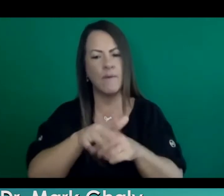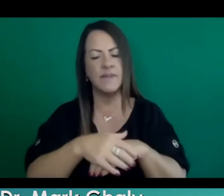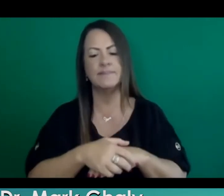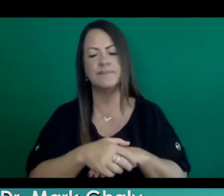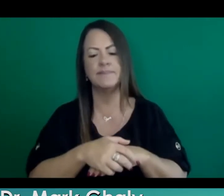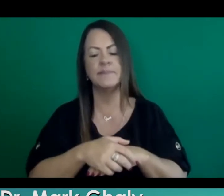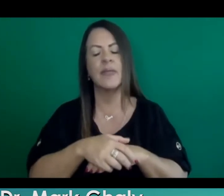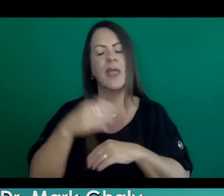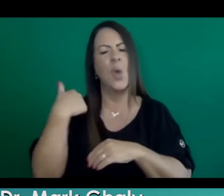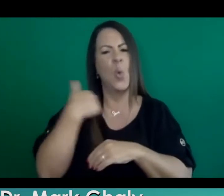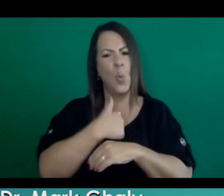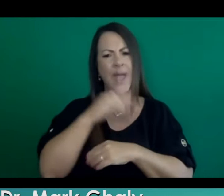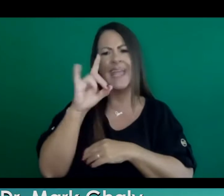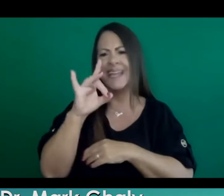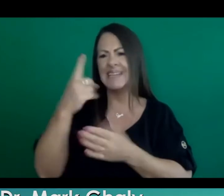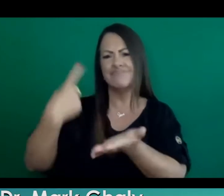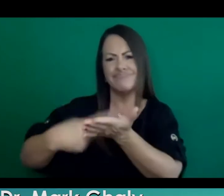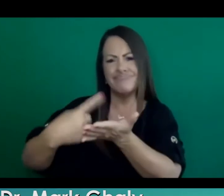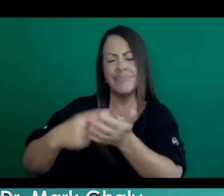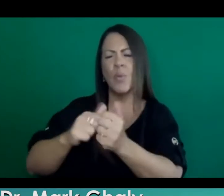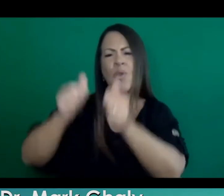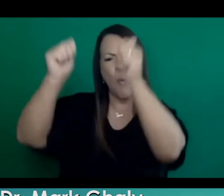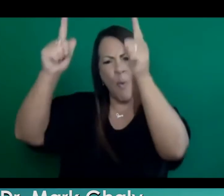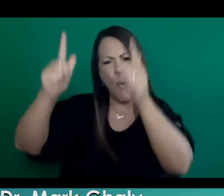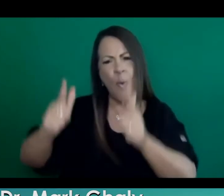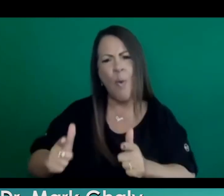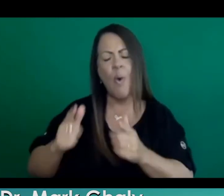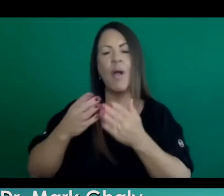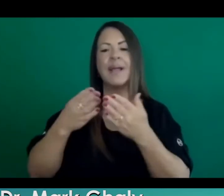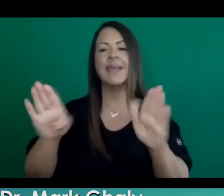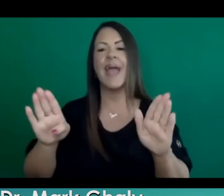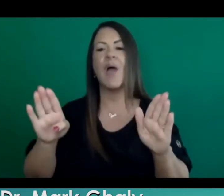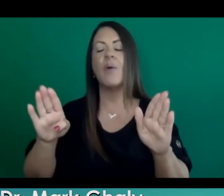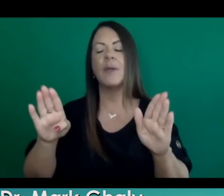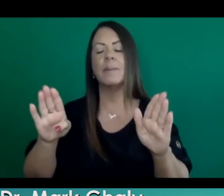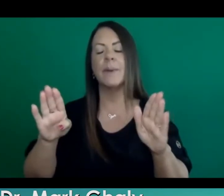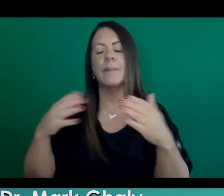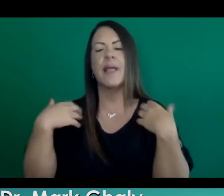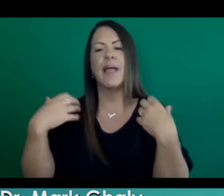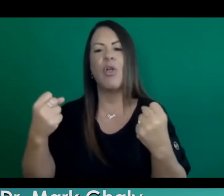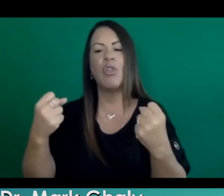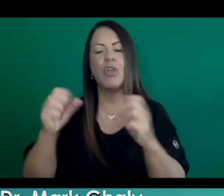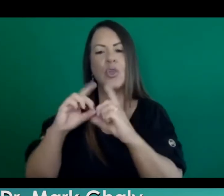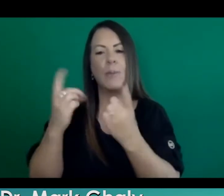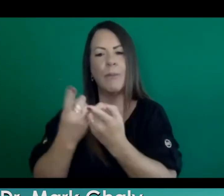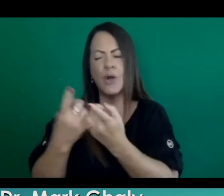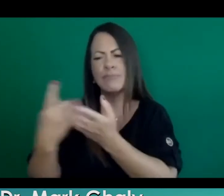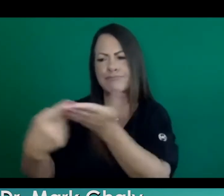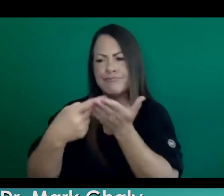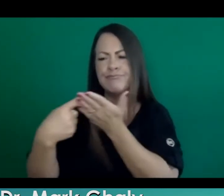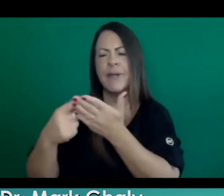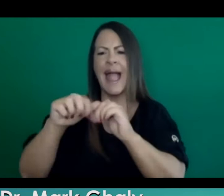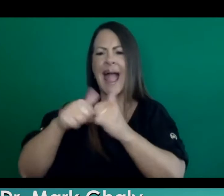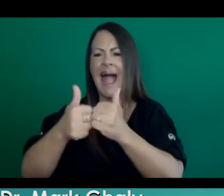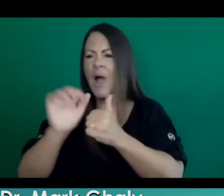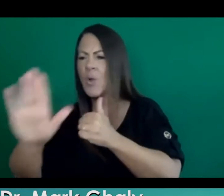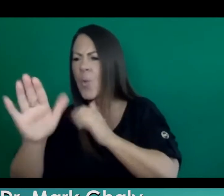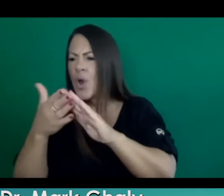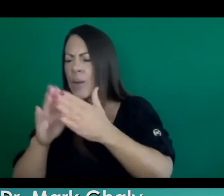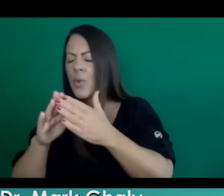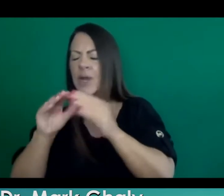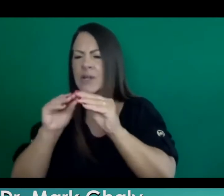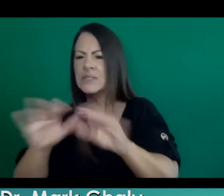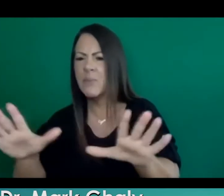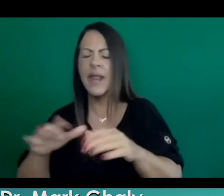and over, different parts of the state, we hear about transmission, the impact of what some people say are family gatherings,